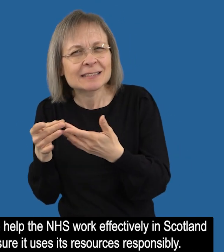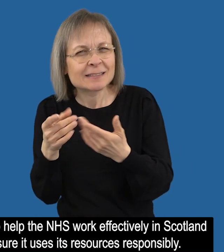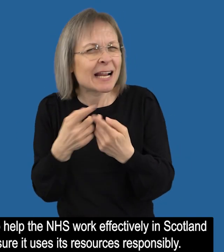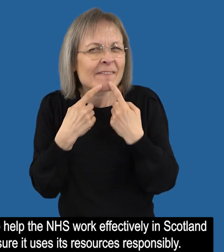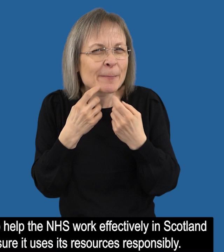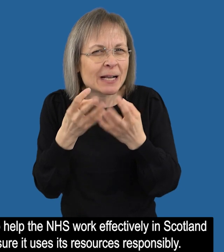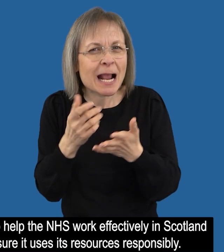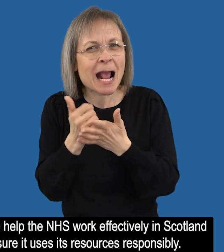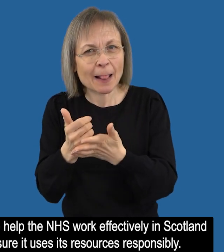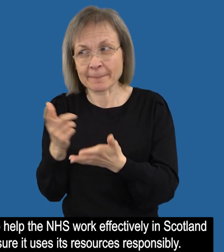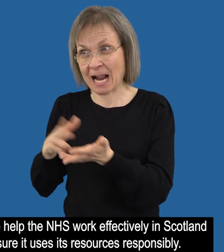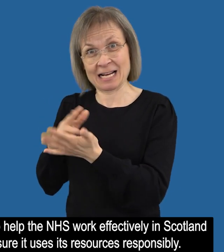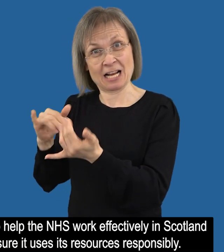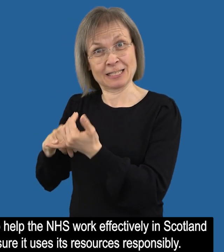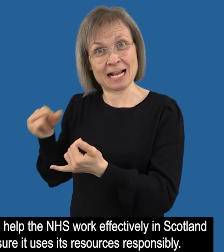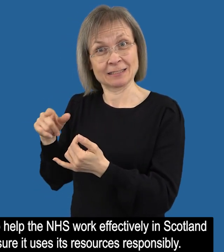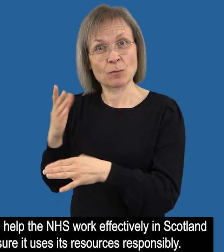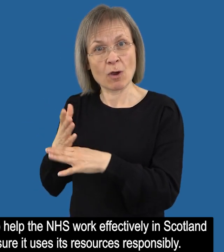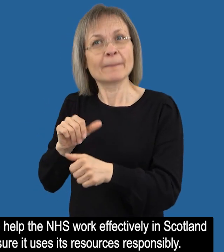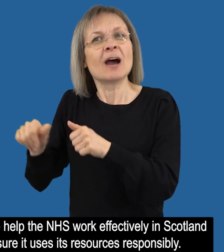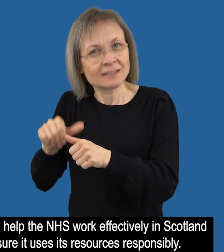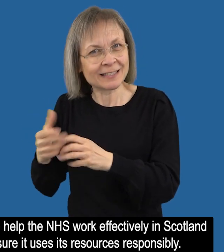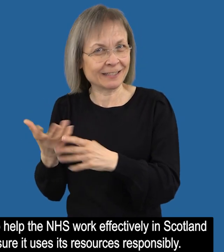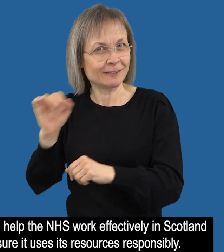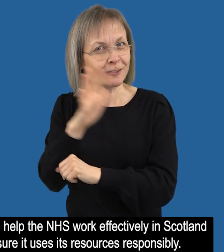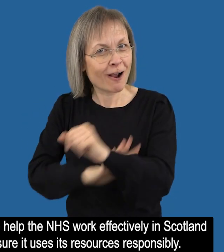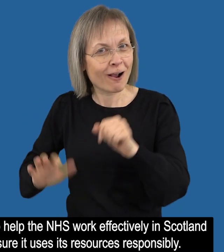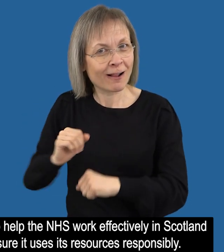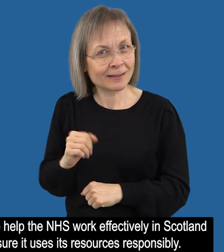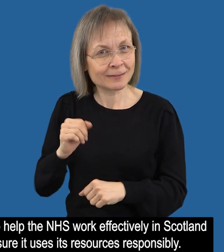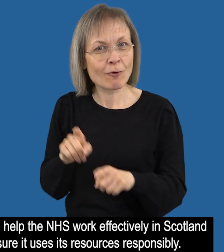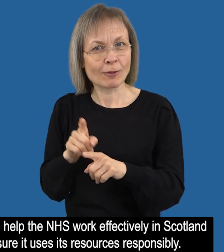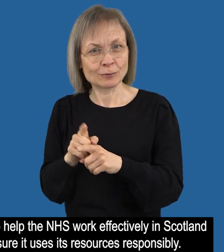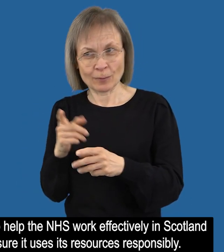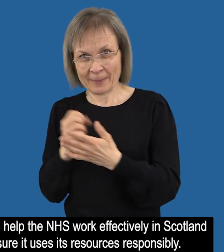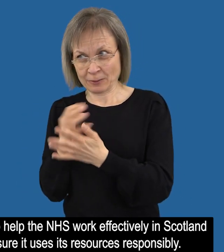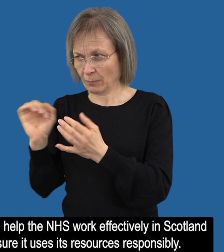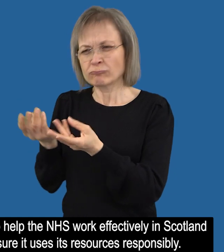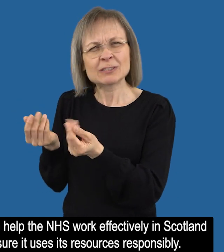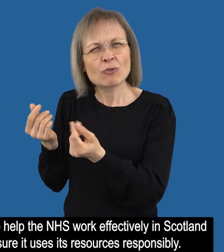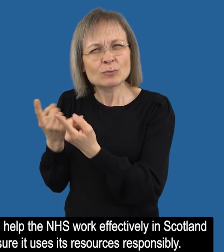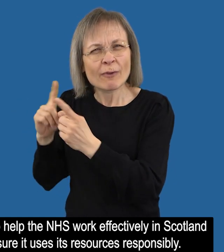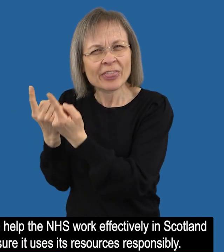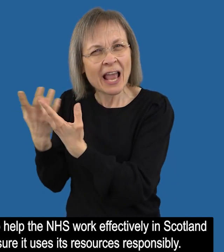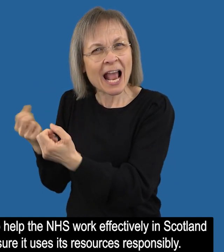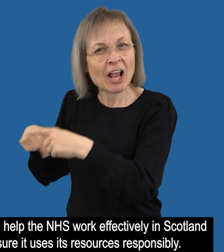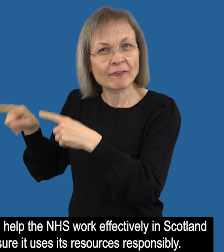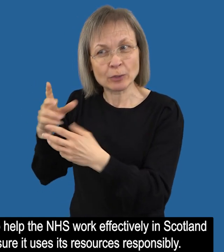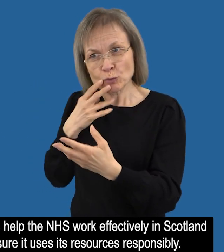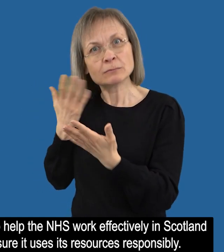Others are guidelines to help the NHS work effectively in Scotland and to help make sure it uses its resources